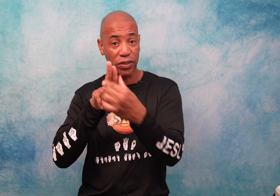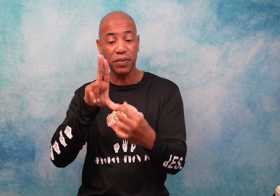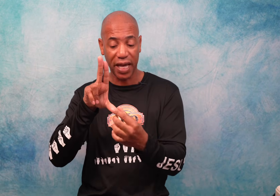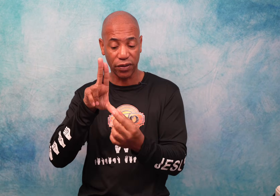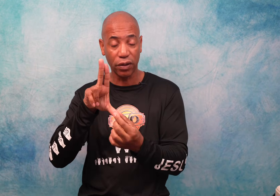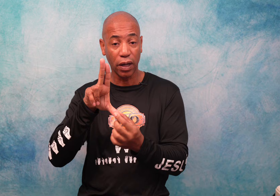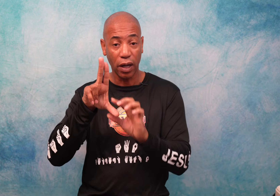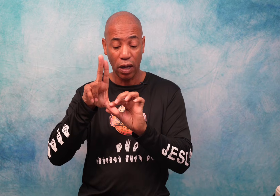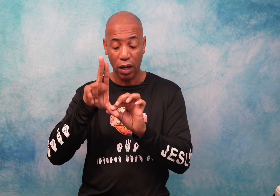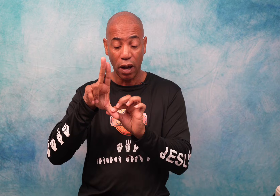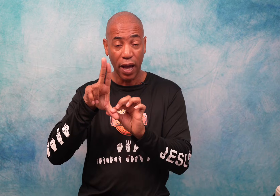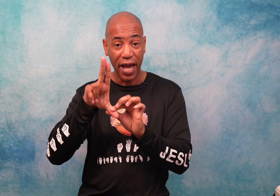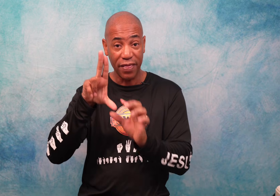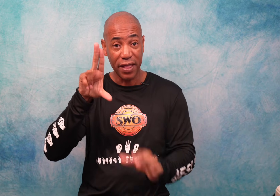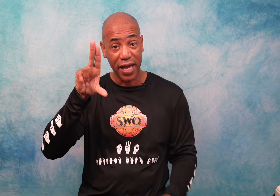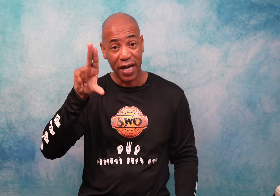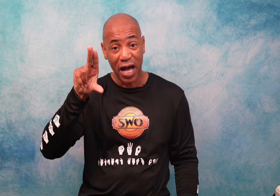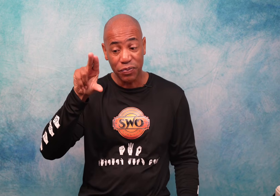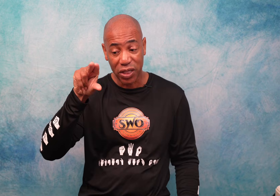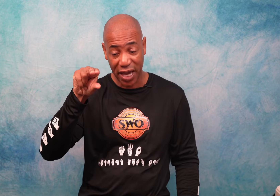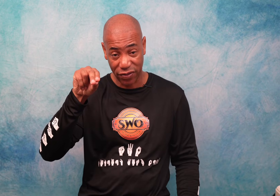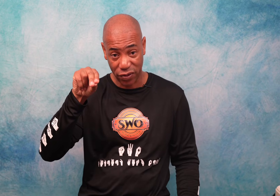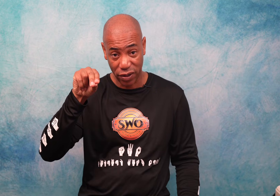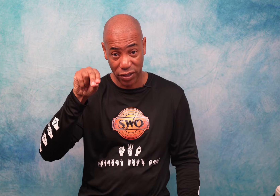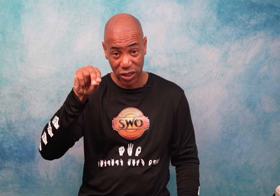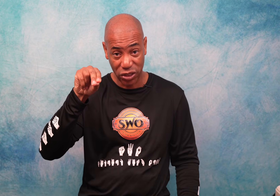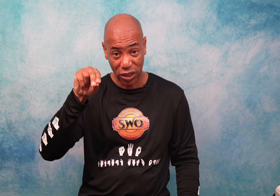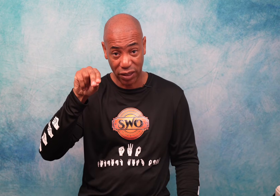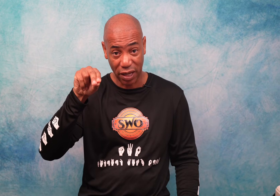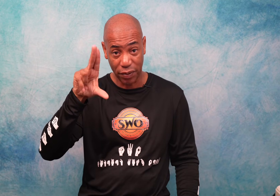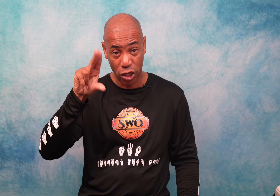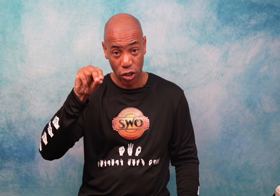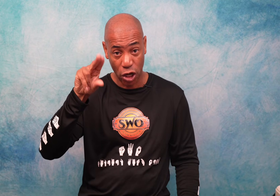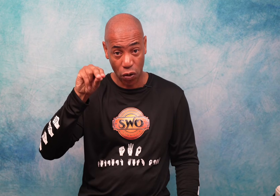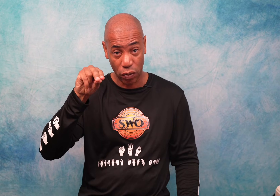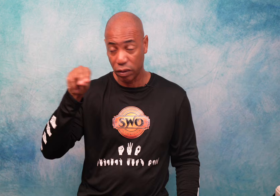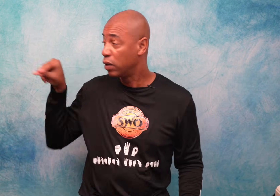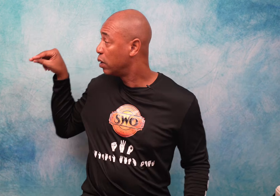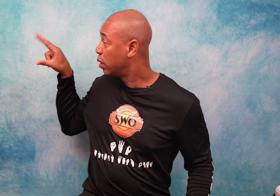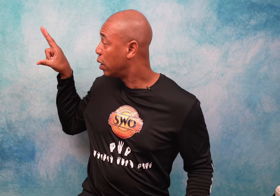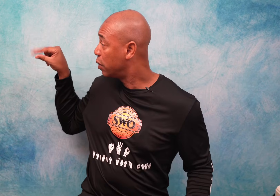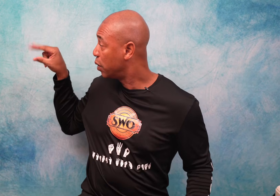them together, and then they come together touching the thumb. No.